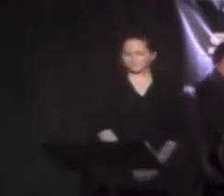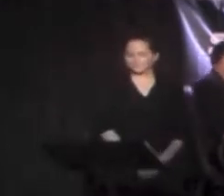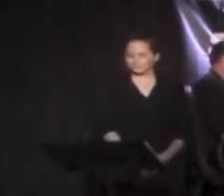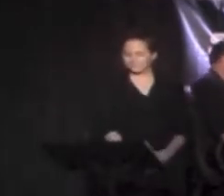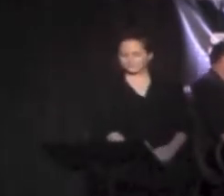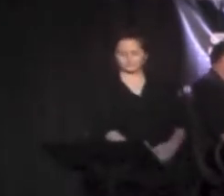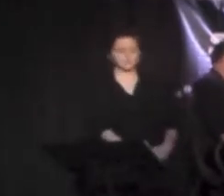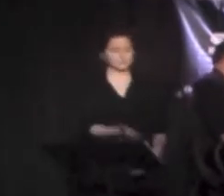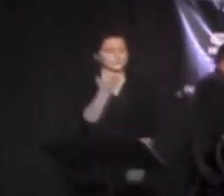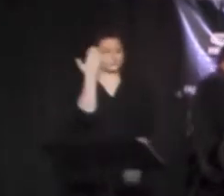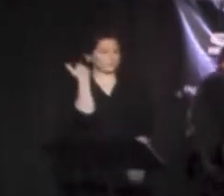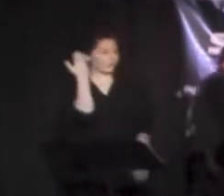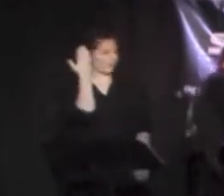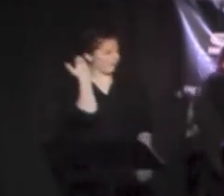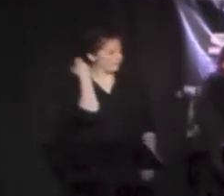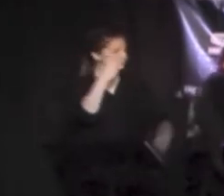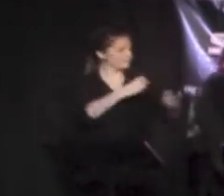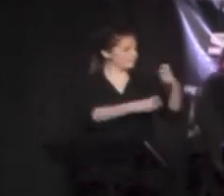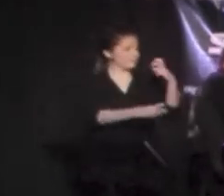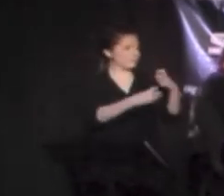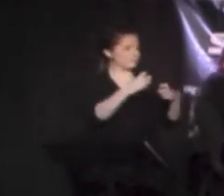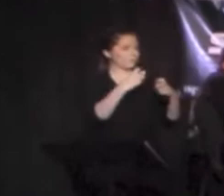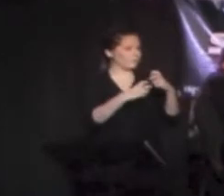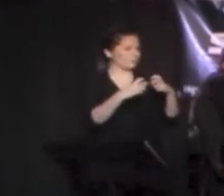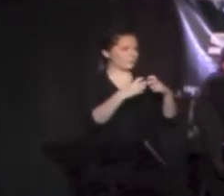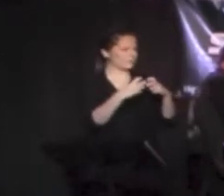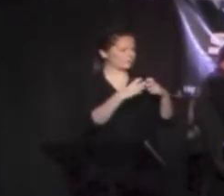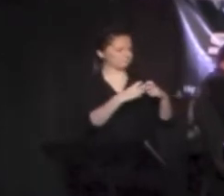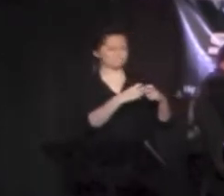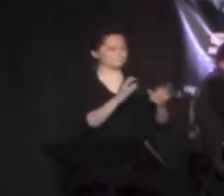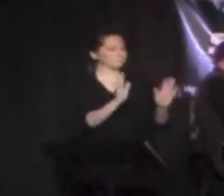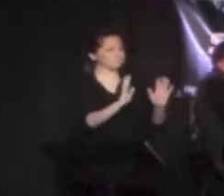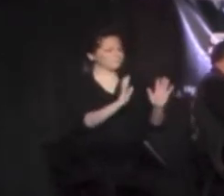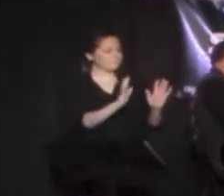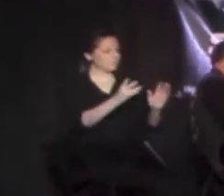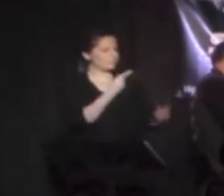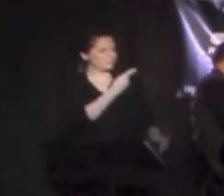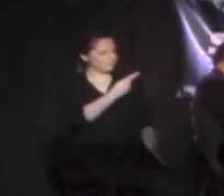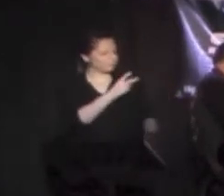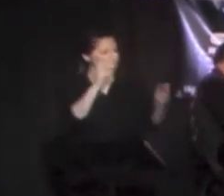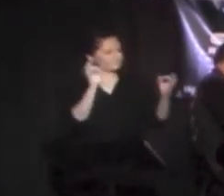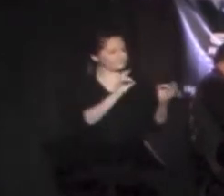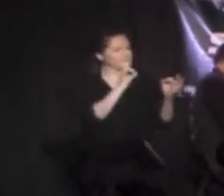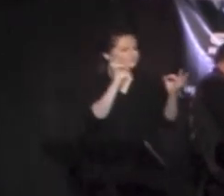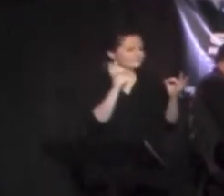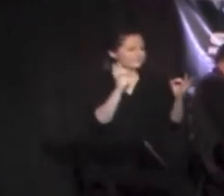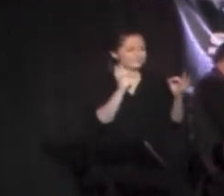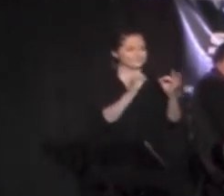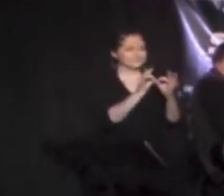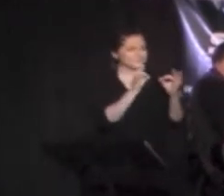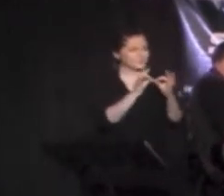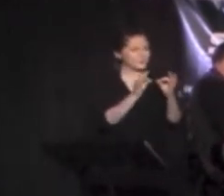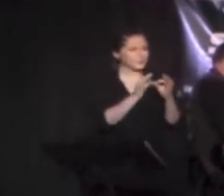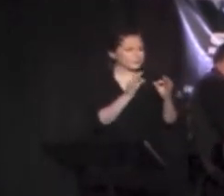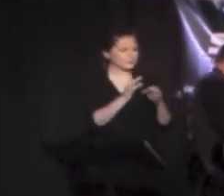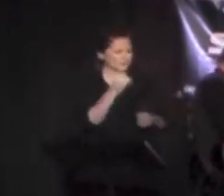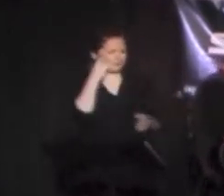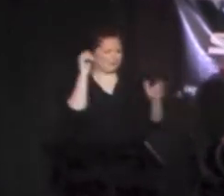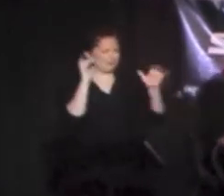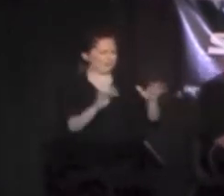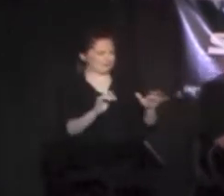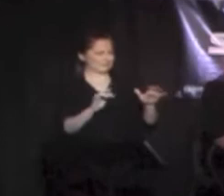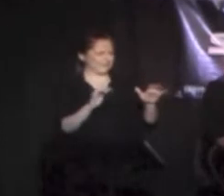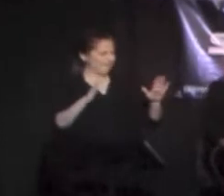It didn't start out this way I was surprised when we're both